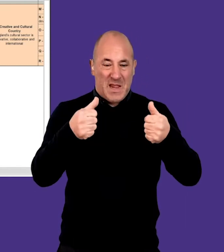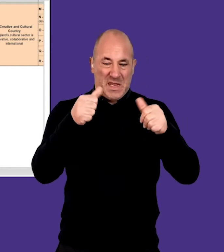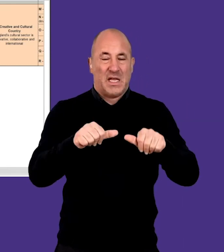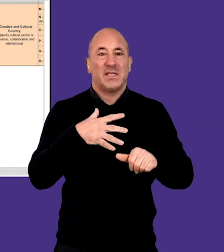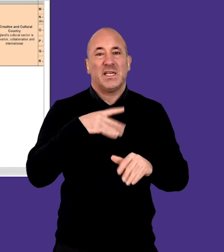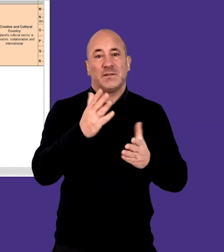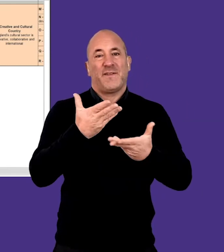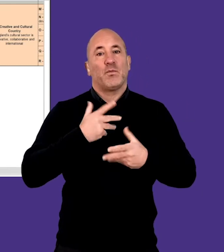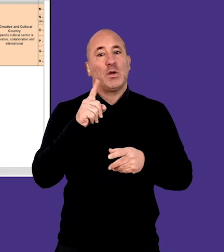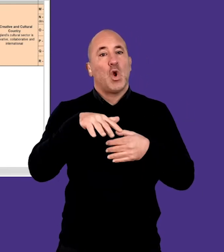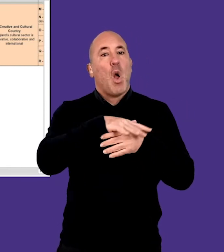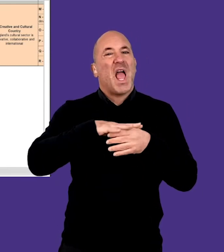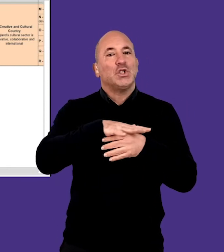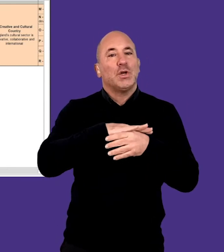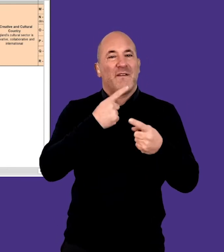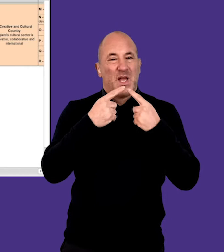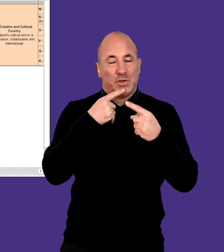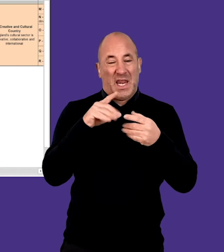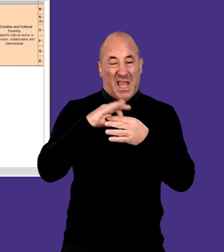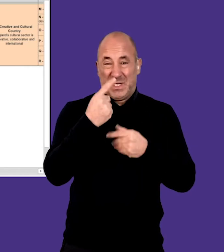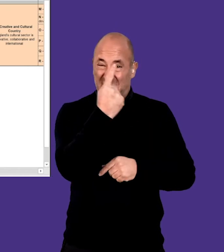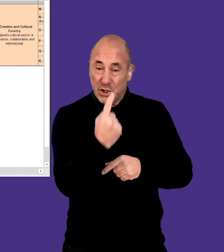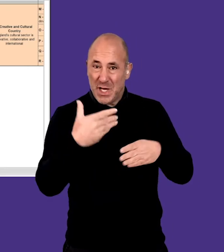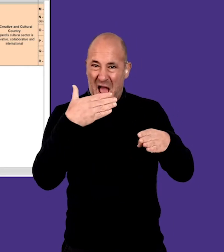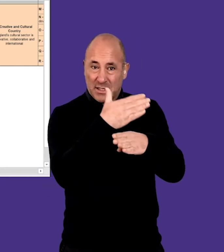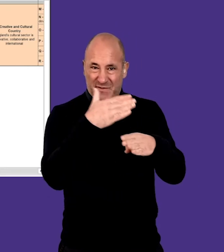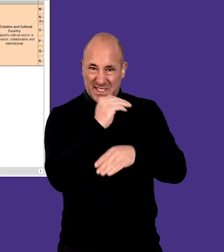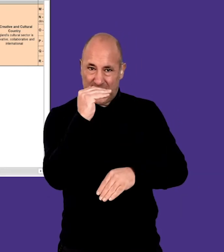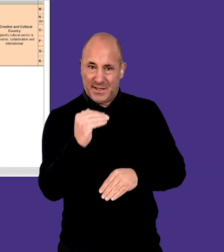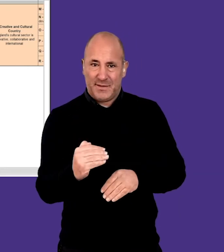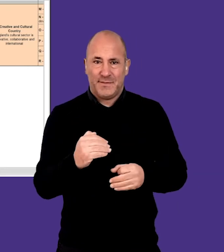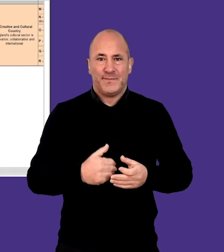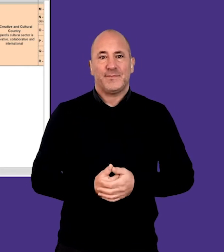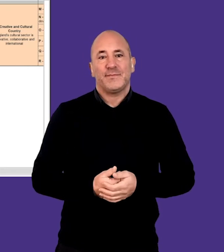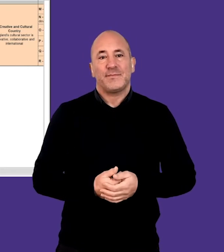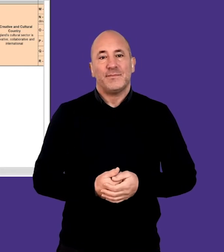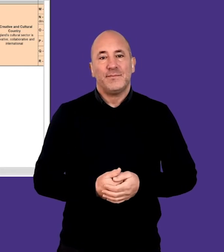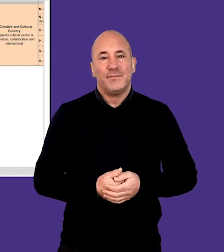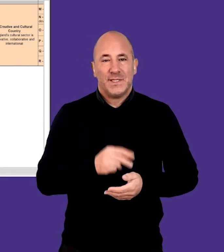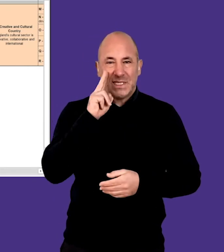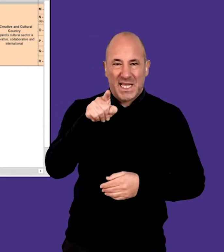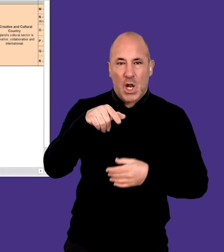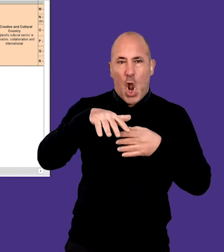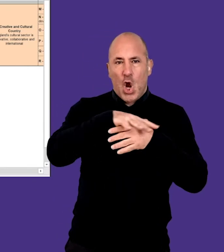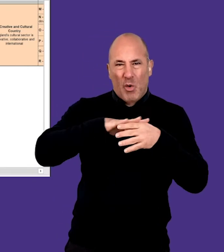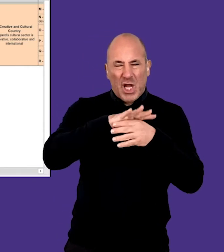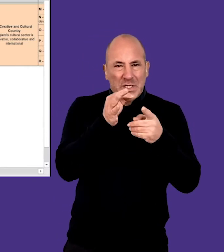We then need you to provide location details for each activity that you're detailing in the template. By clicking the link